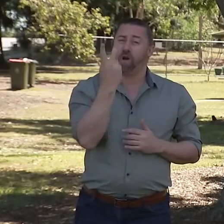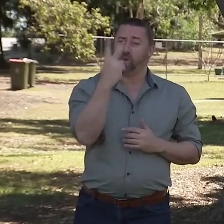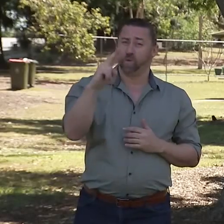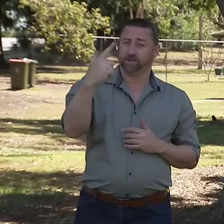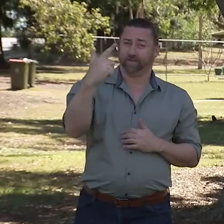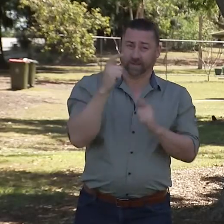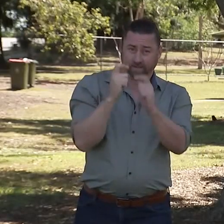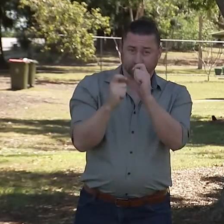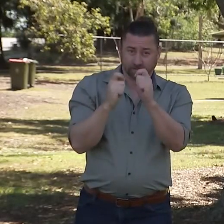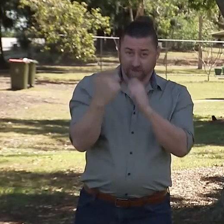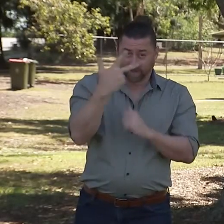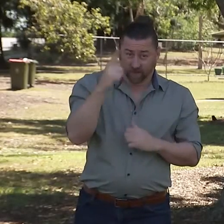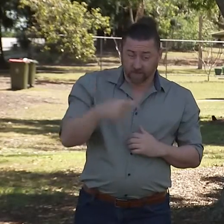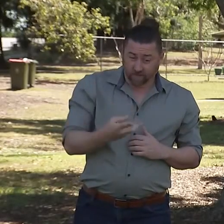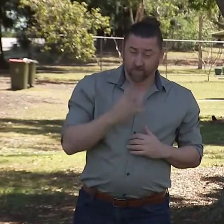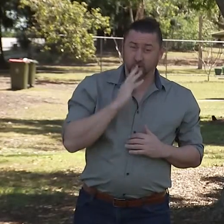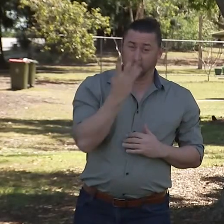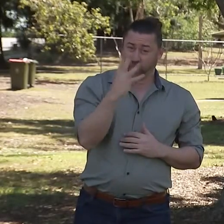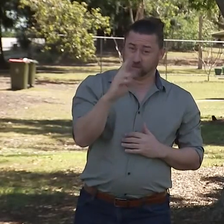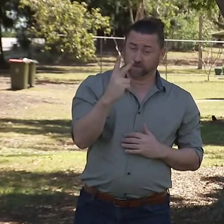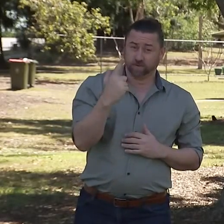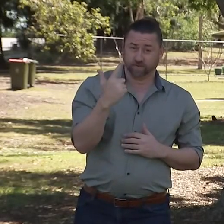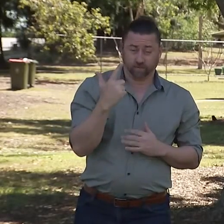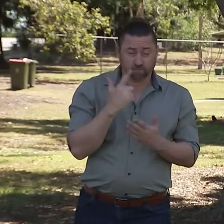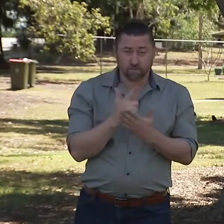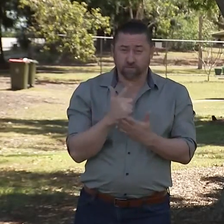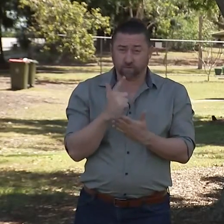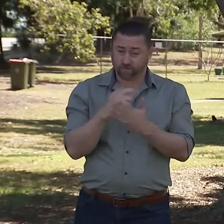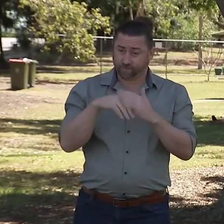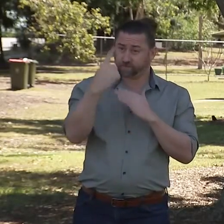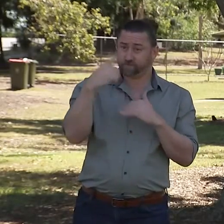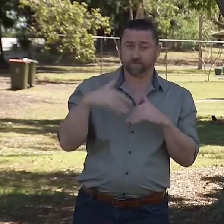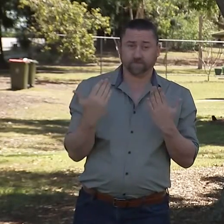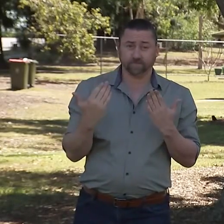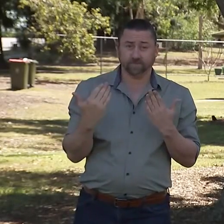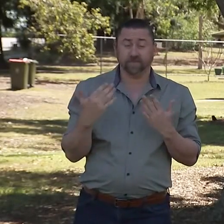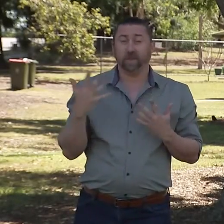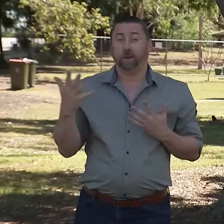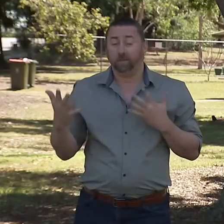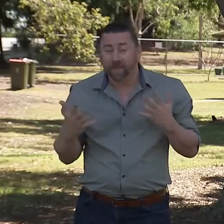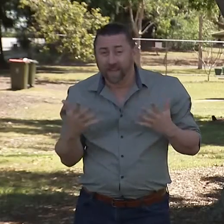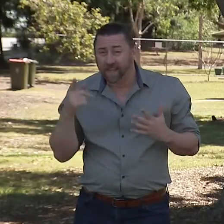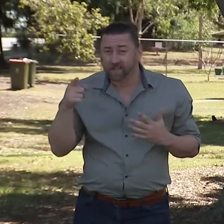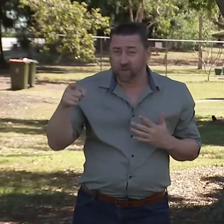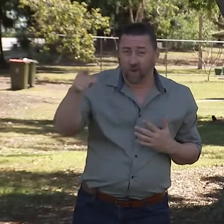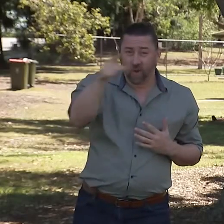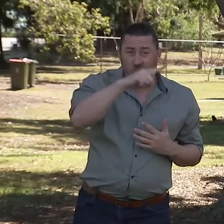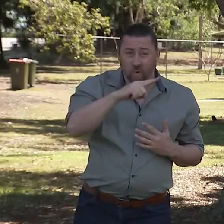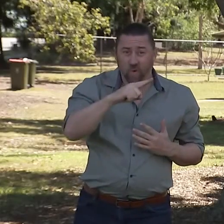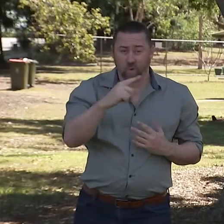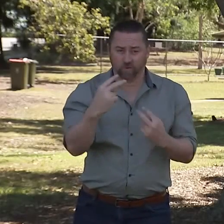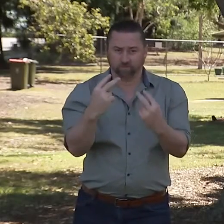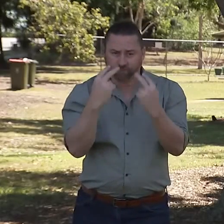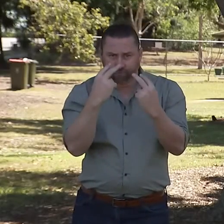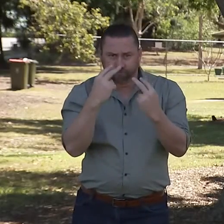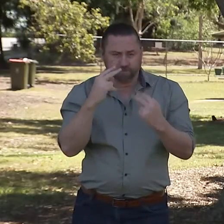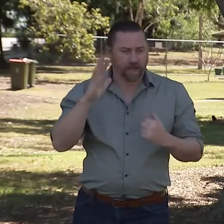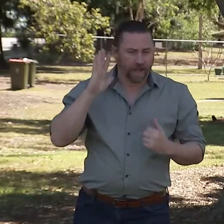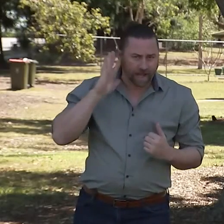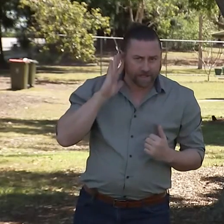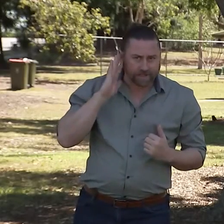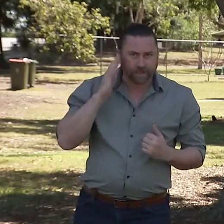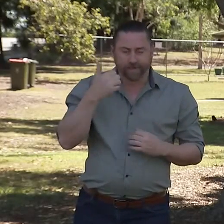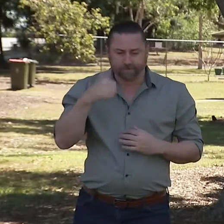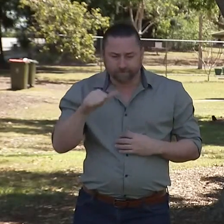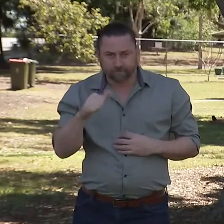18,427 tests have been done in the last 24 hours. So that means Queenslanders have answered our call to come out